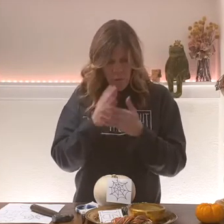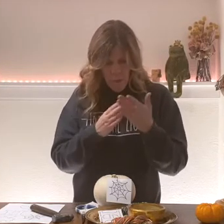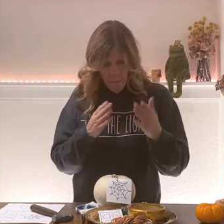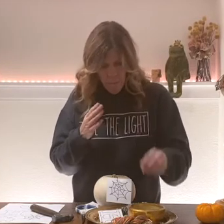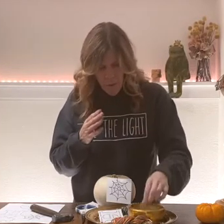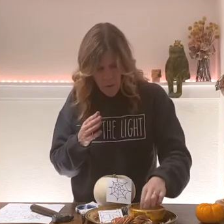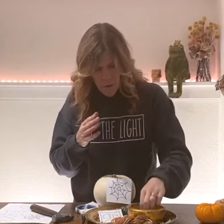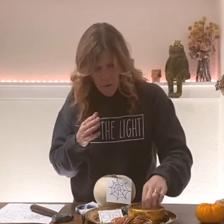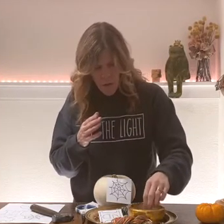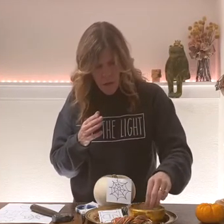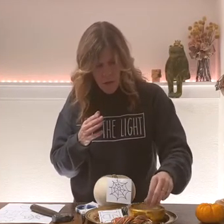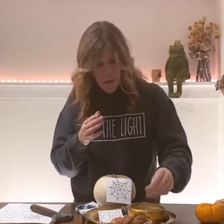some